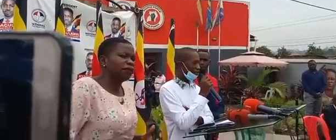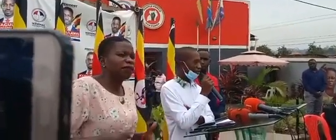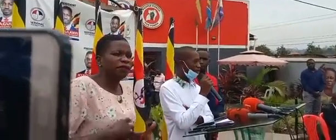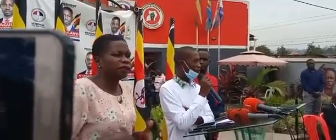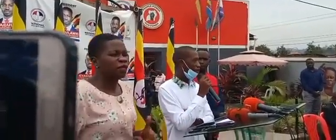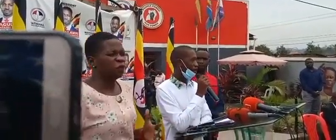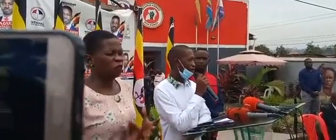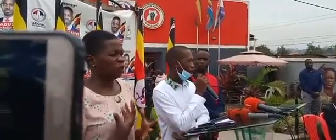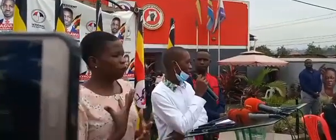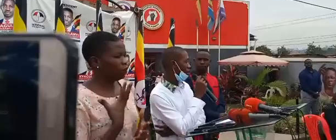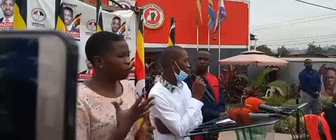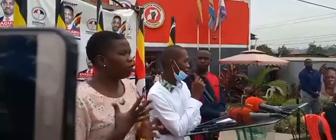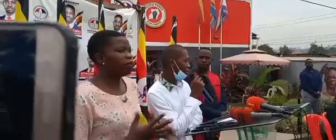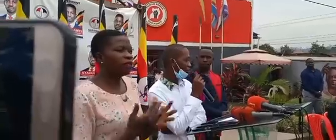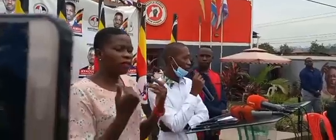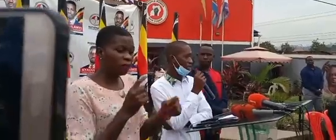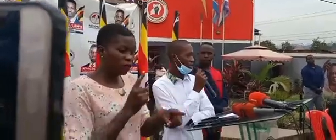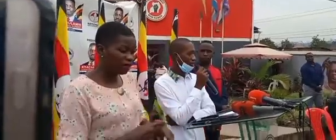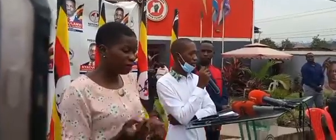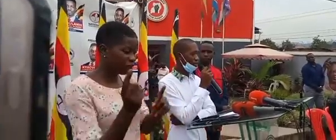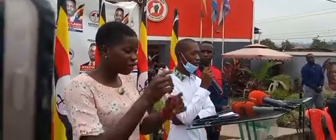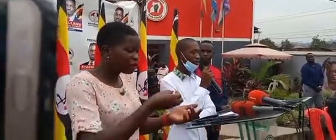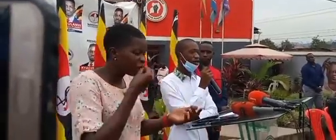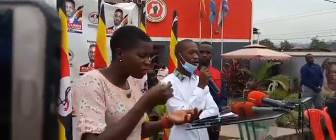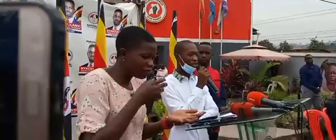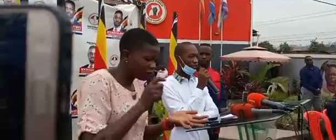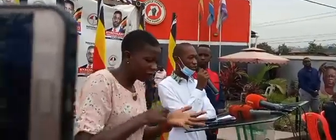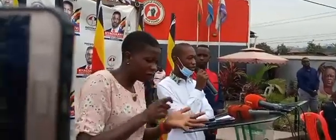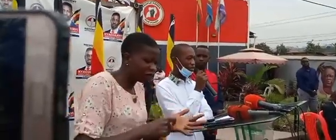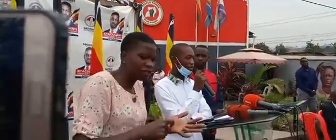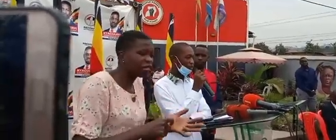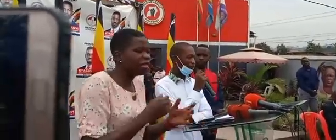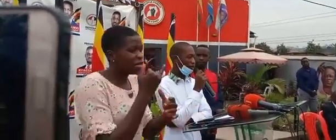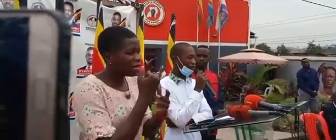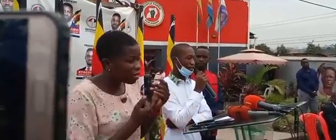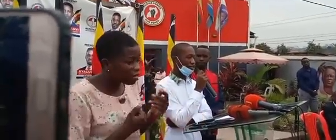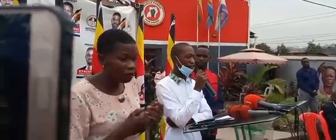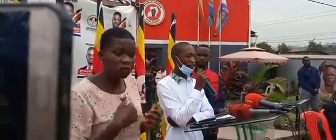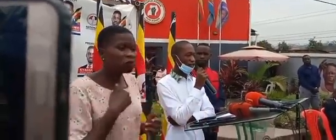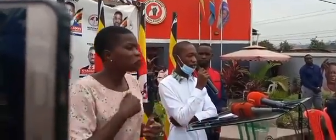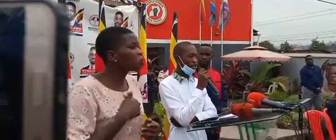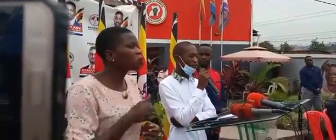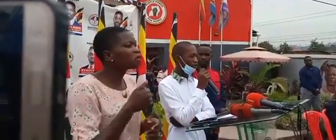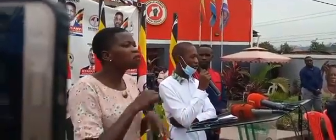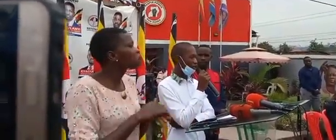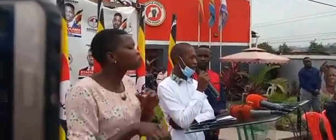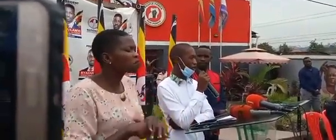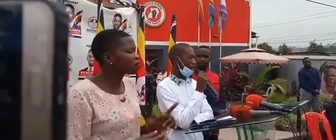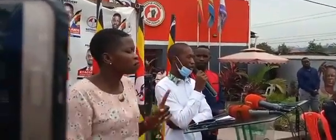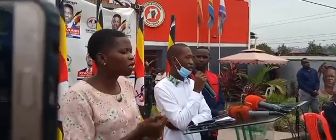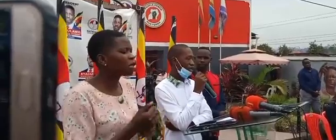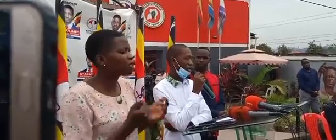atezabe alusa ko tadaba sinu ndo atendala yeta bafuna buyambi.